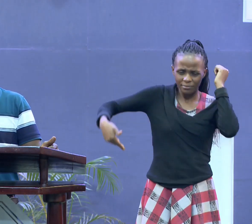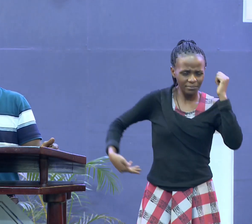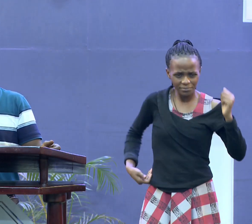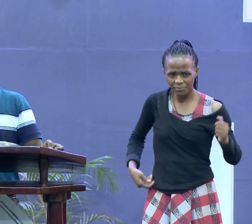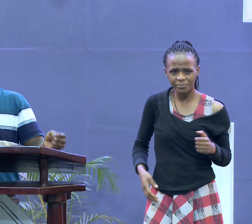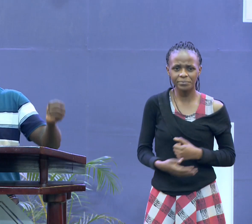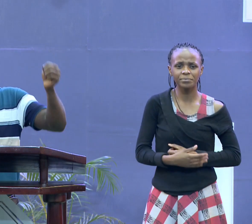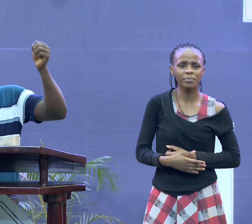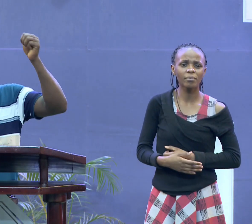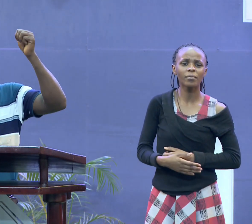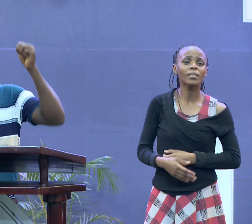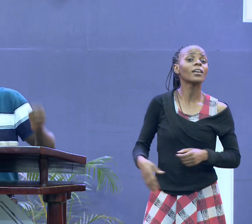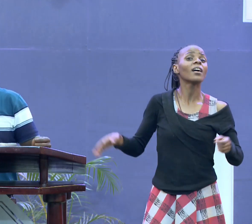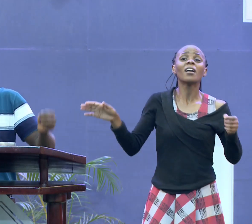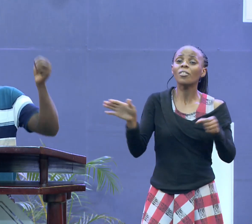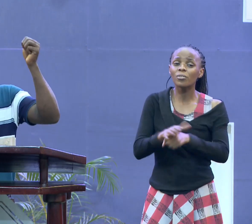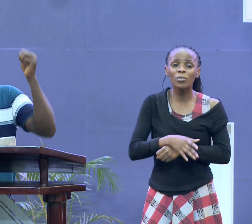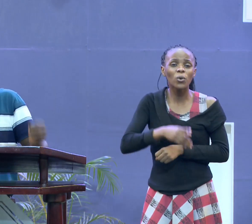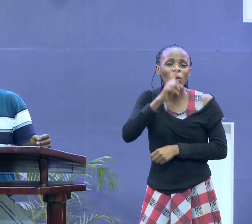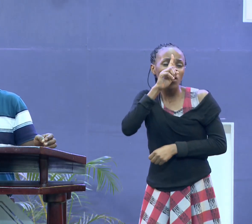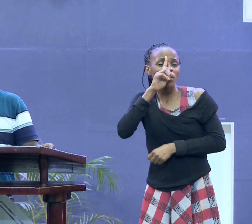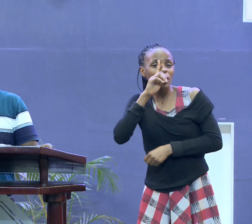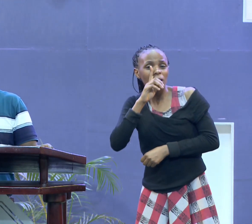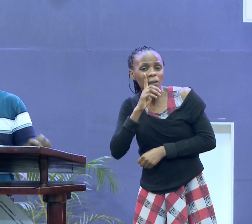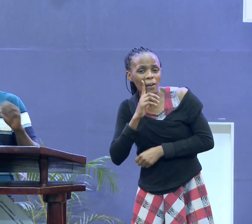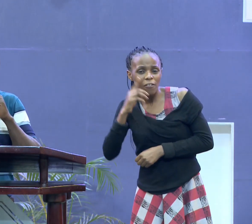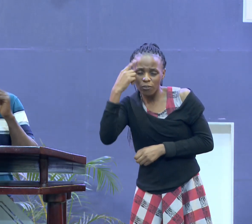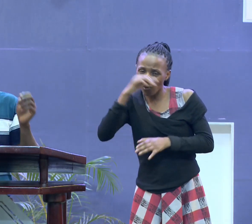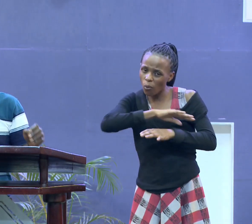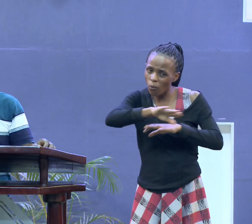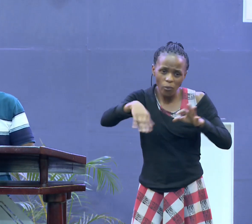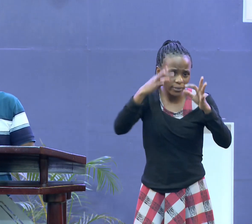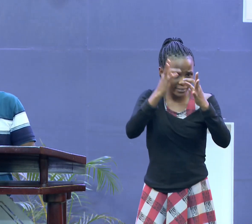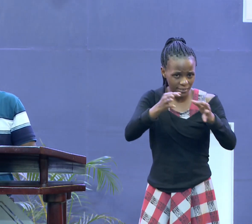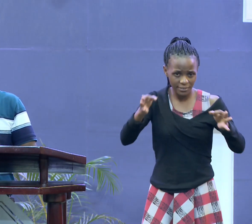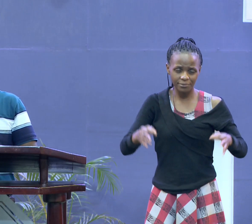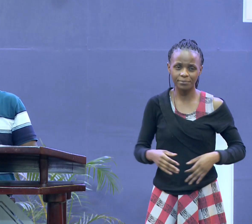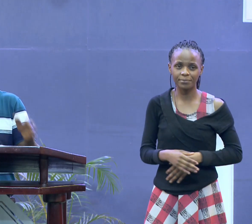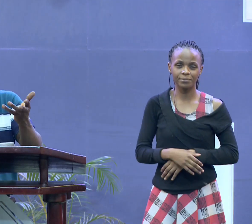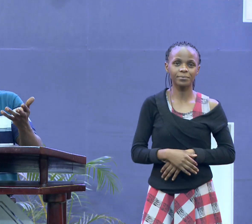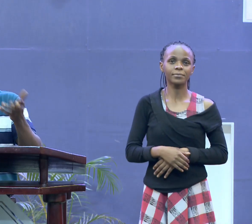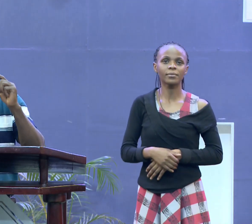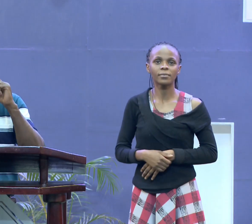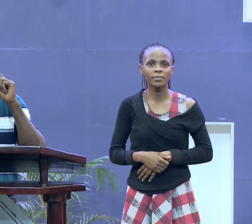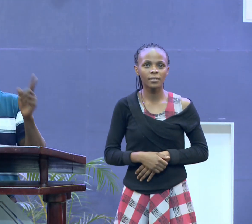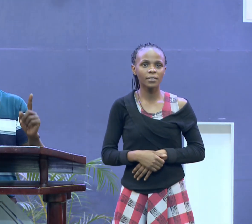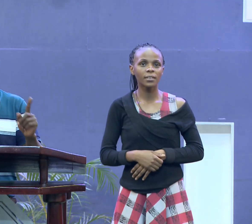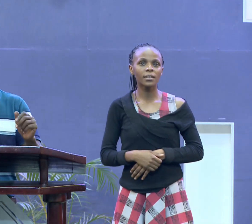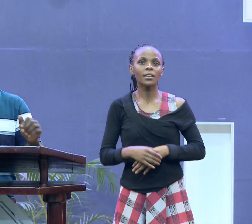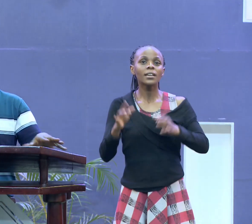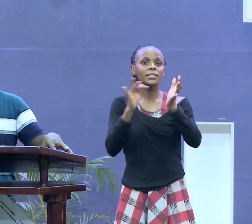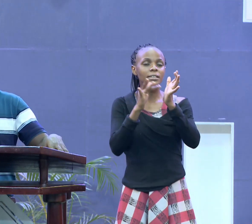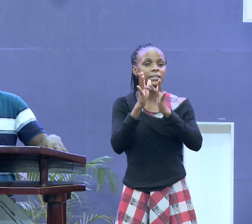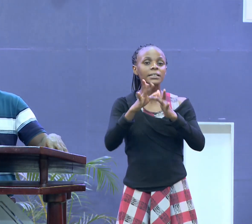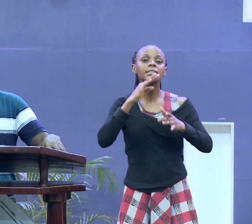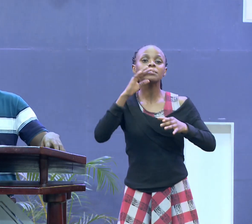all adultery. Gujjudde okwegomba kwa buli kintu. Full of all desire for all things. Yesu yakyogera eri mu Marko sura